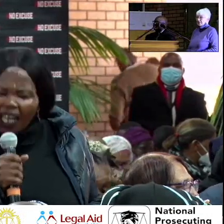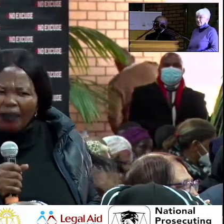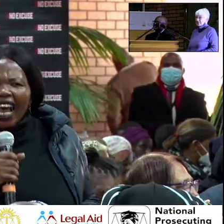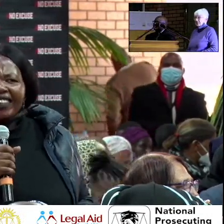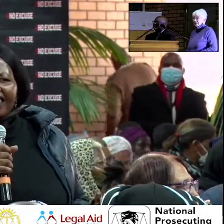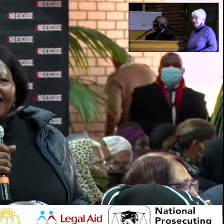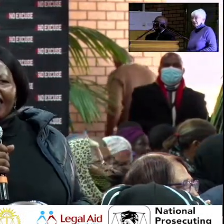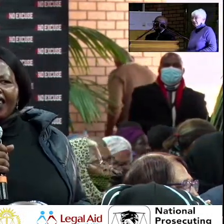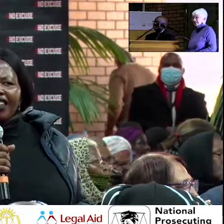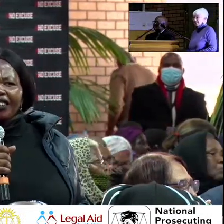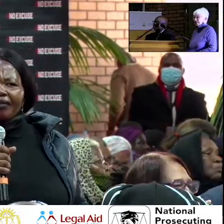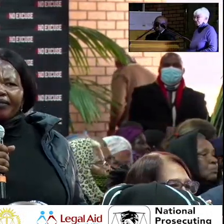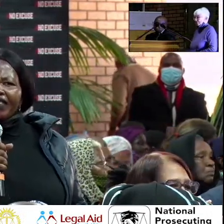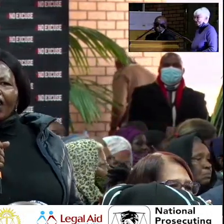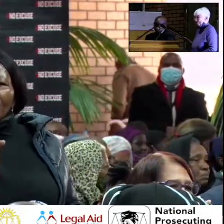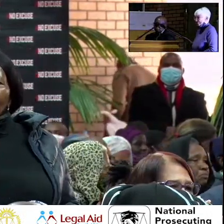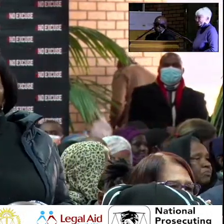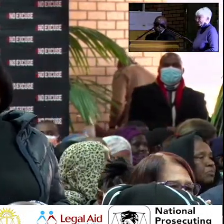to the criminals?